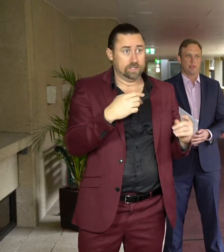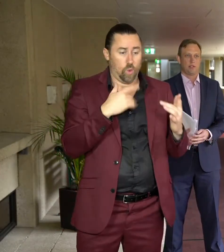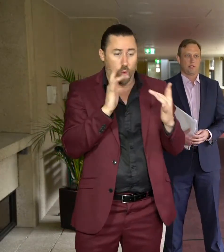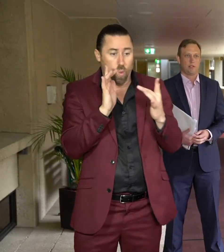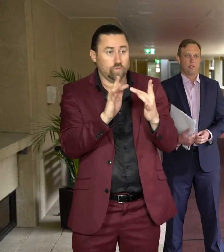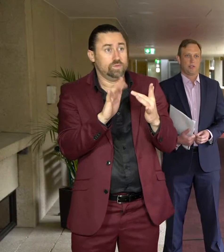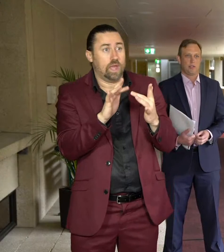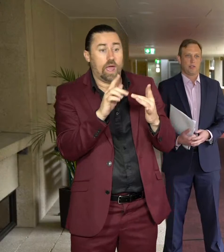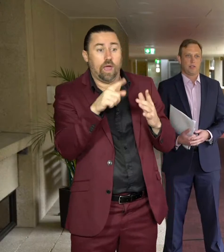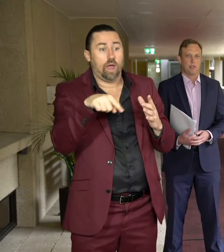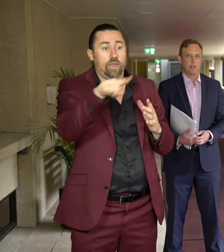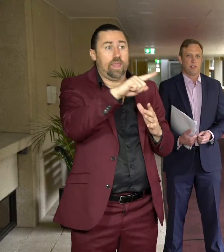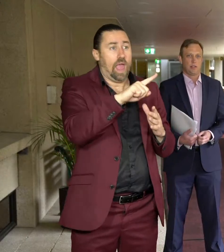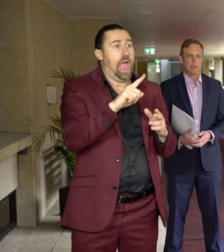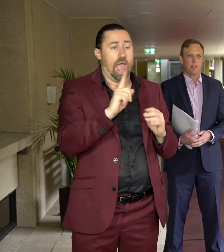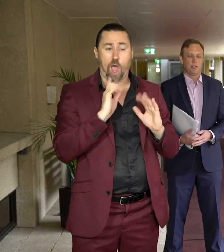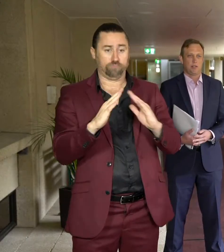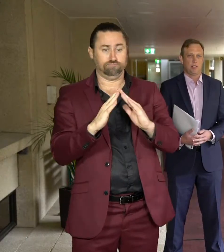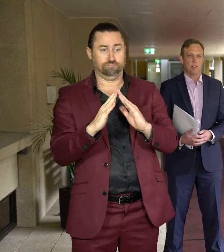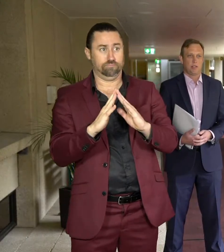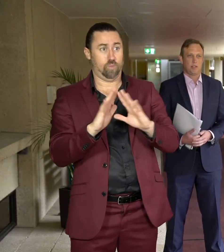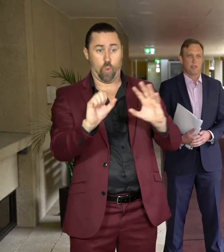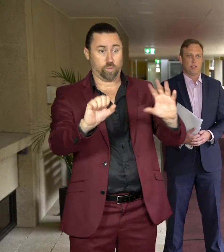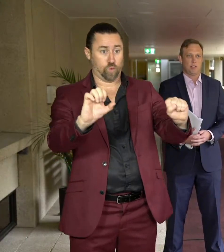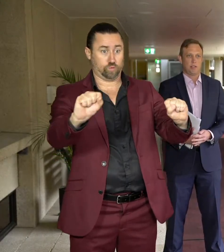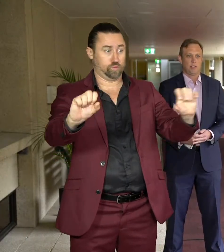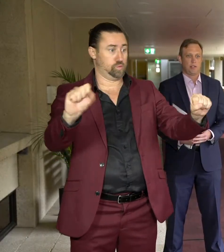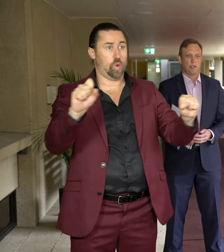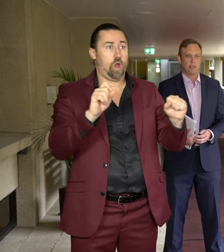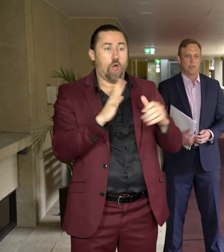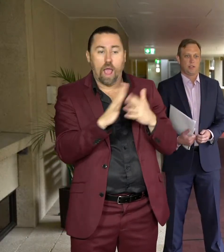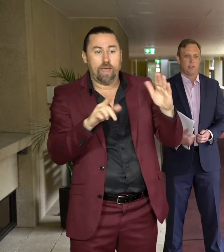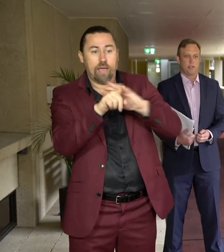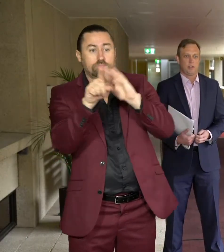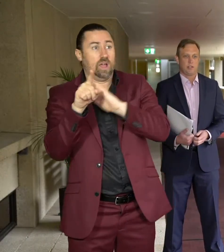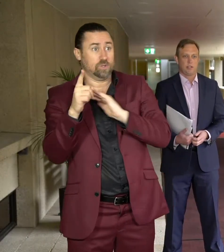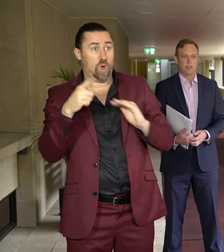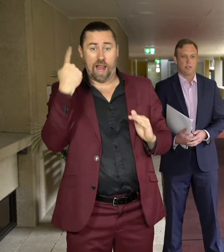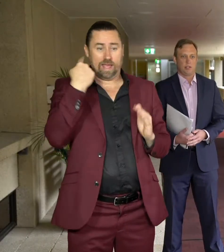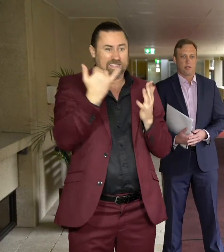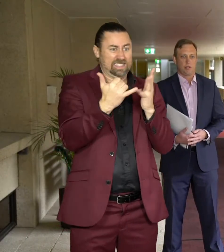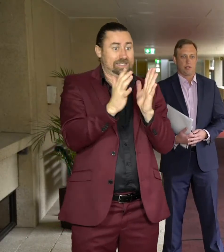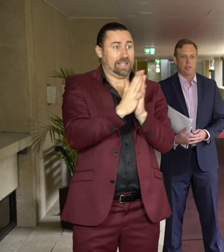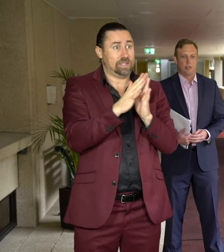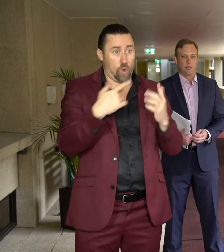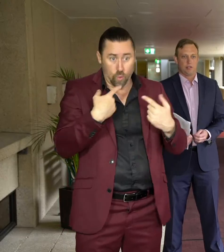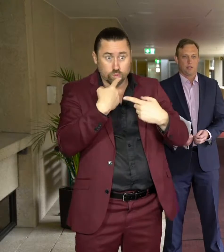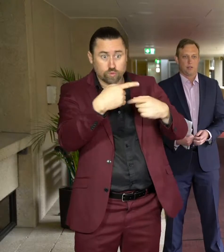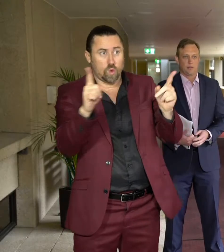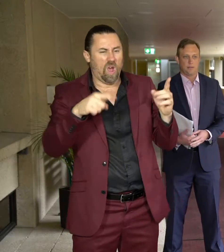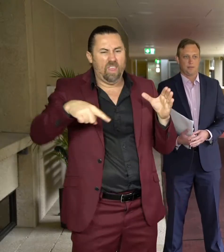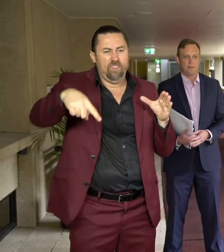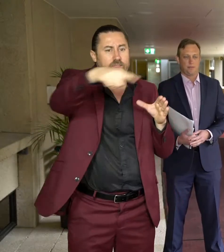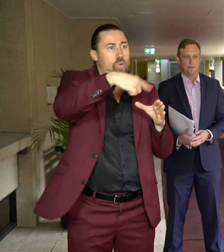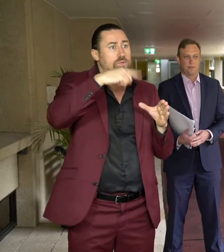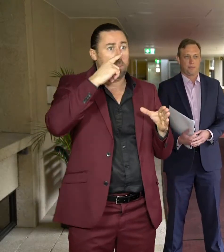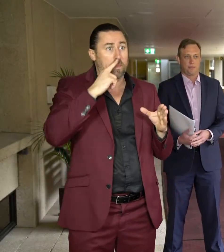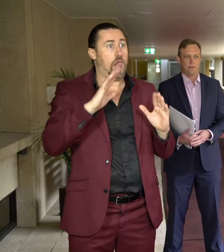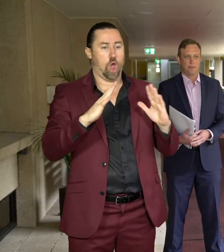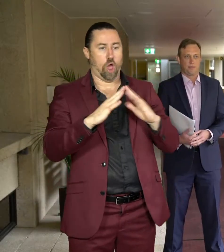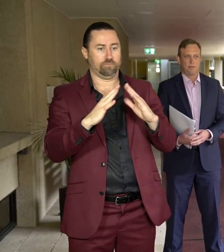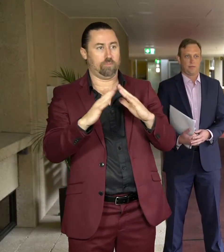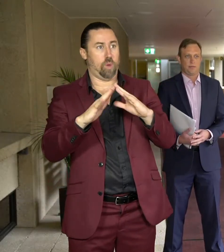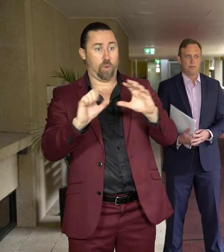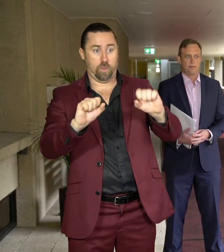tracers are really good at this now, and they immediately last Sunday got hold of all of these people and asked them all to go